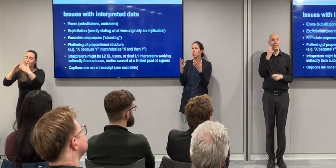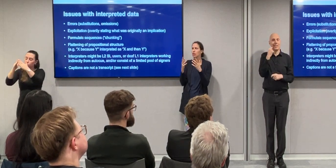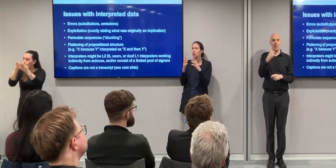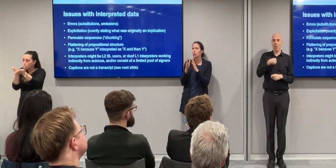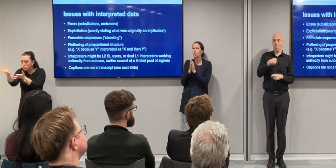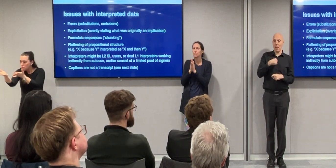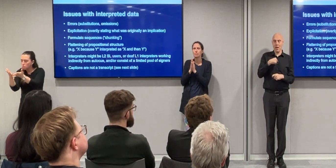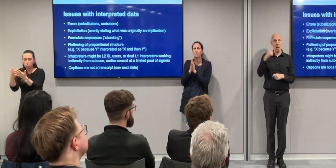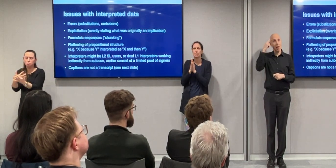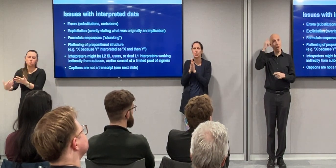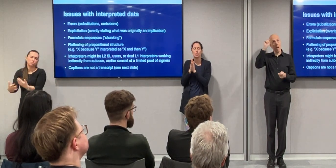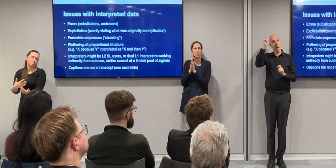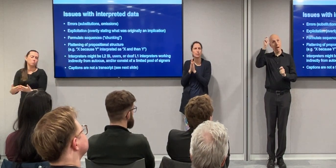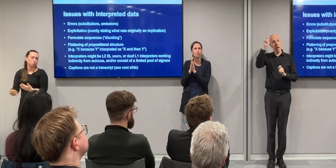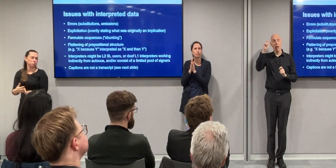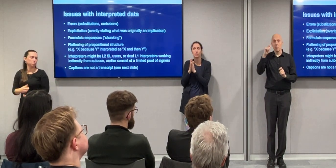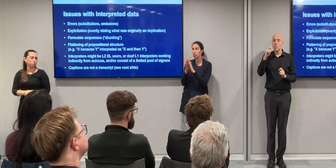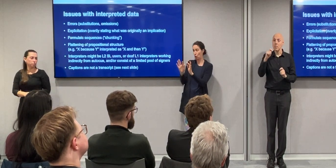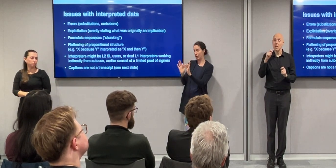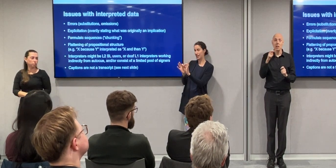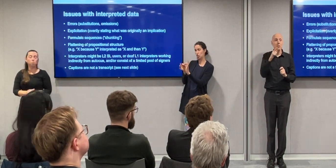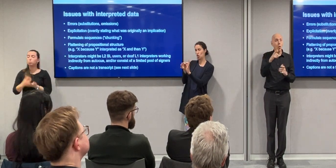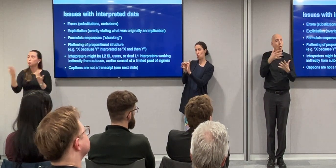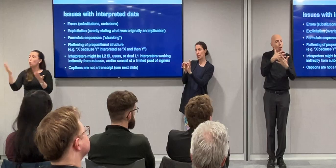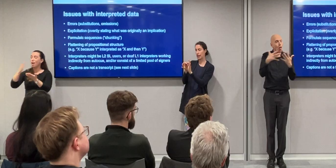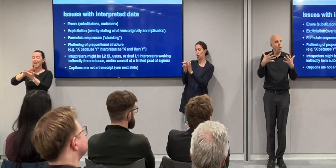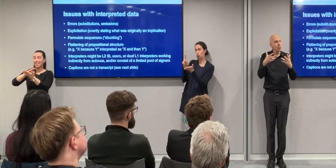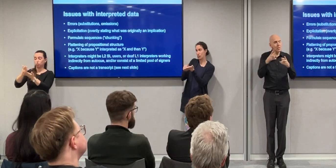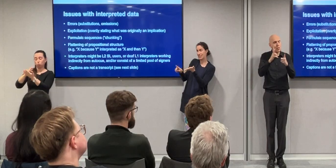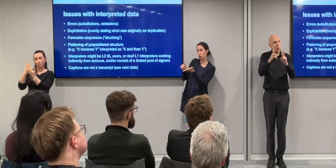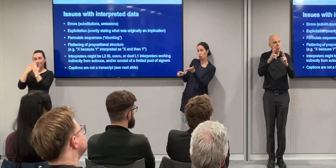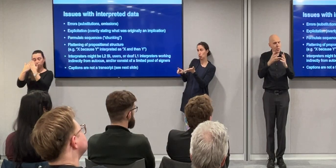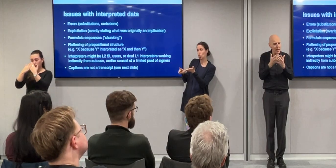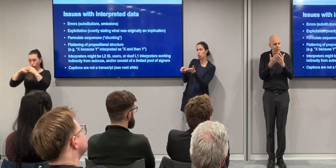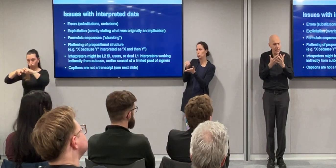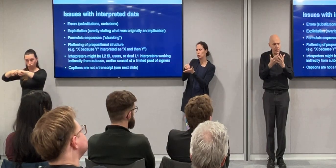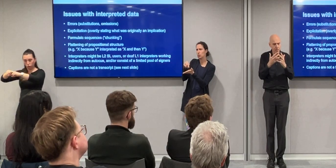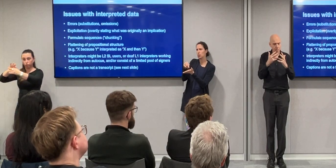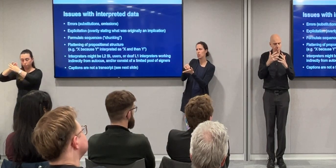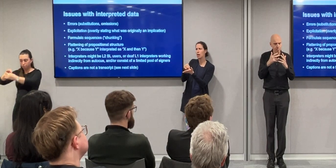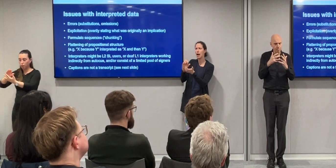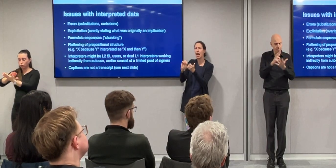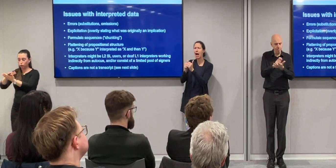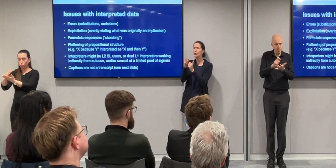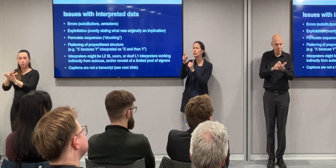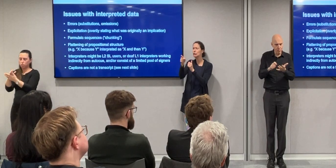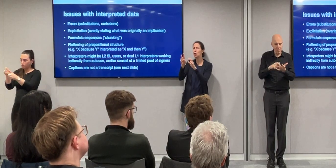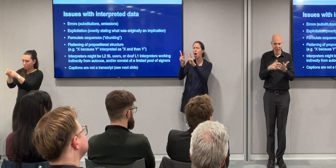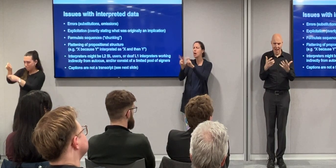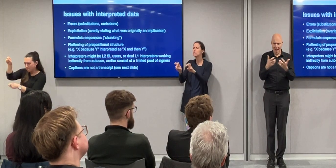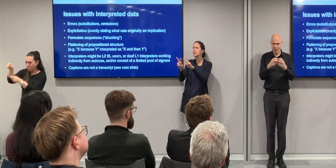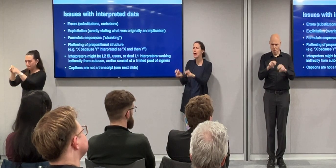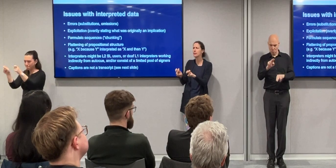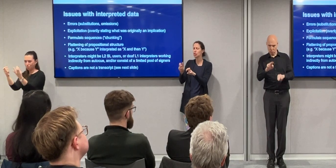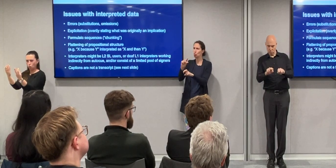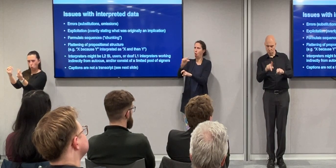chunk of the interpreting studies literature is around how do you assess the quality